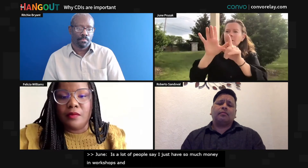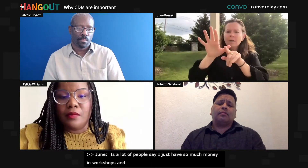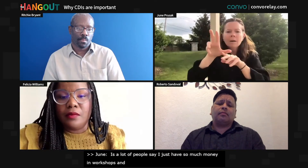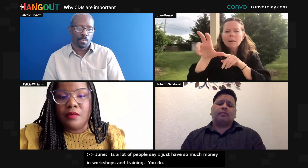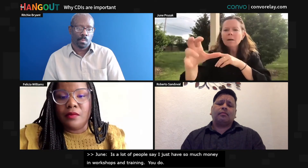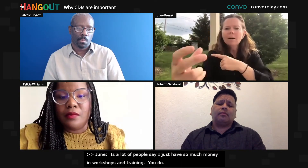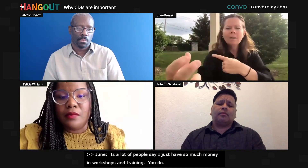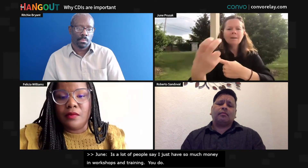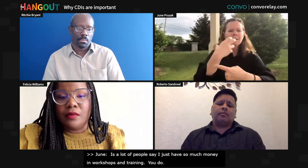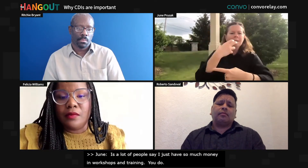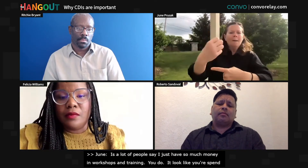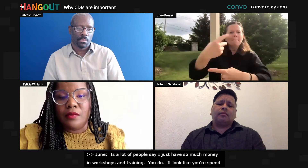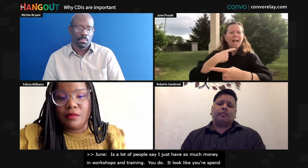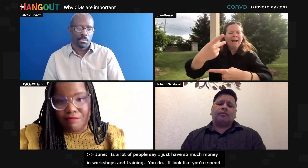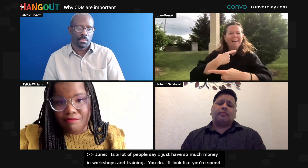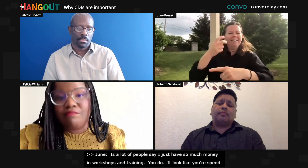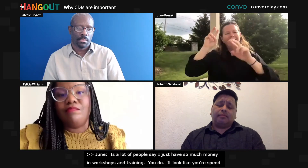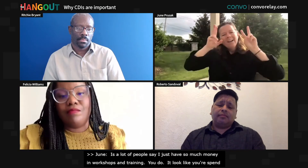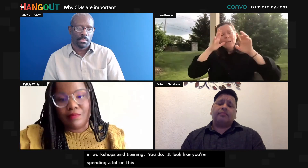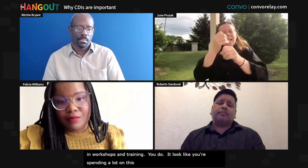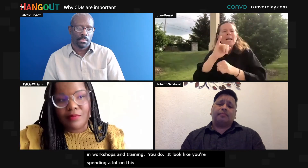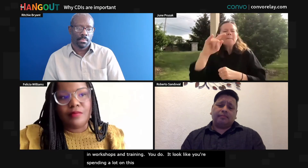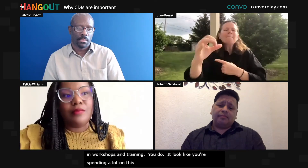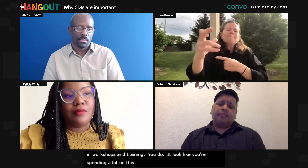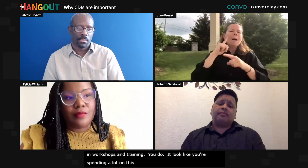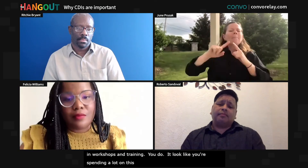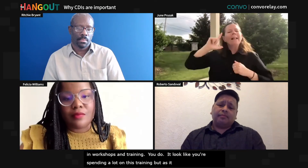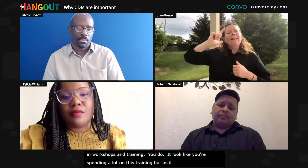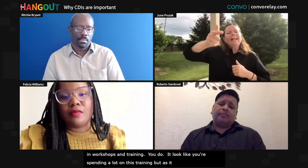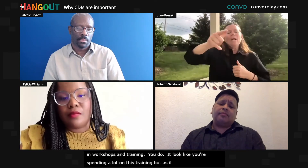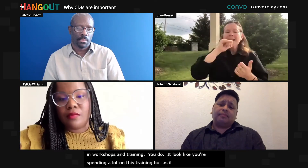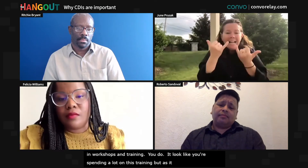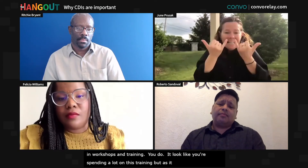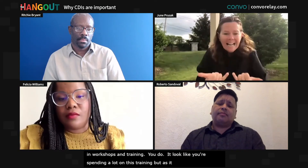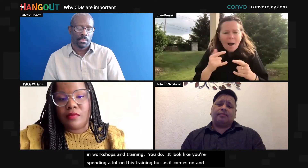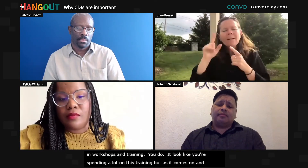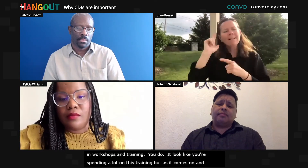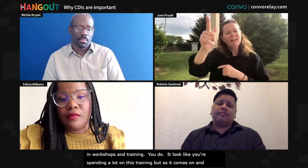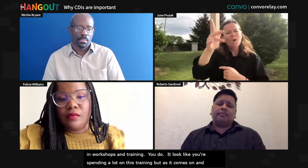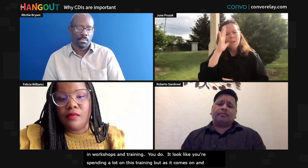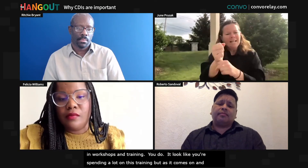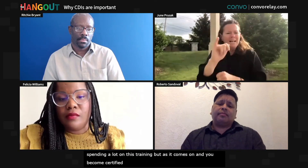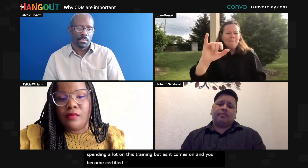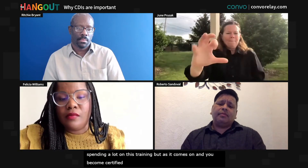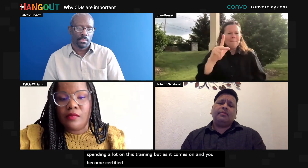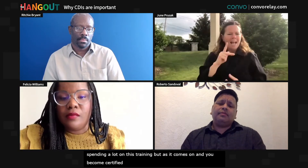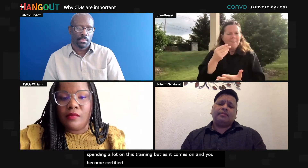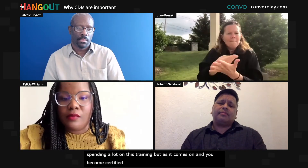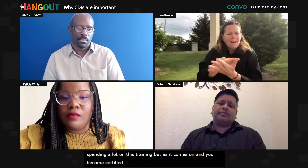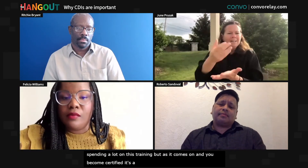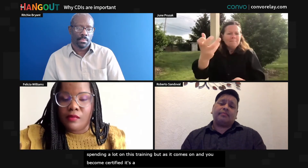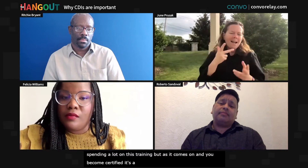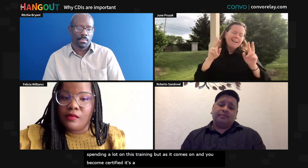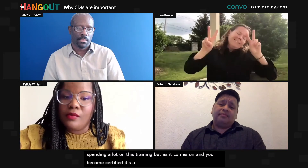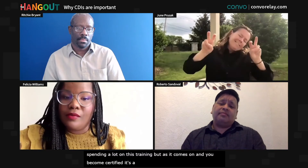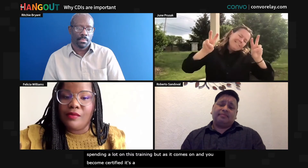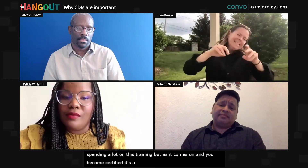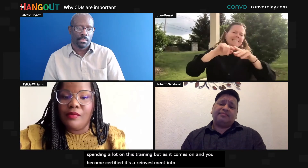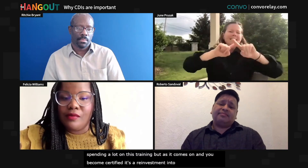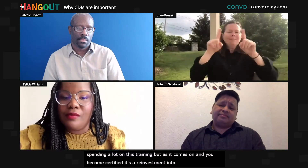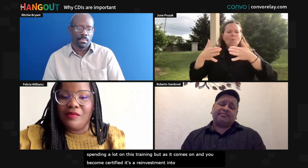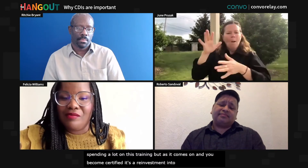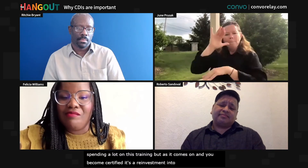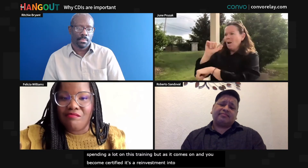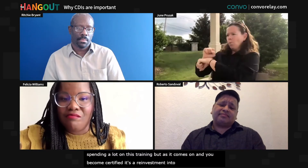training, but as it comes on, you become certified. It's going to be a reinvestment in your own training and your own experiences. So, of course, you're investing now, but you're going to